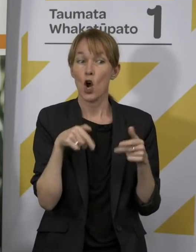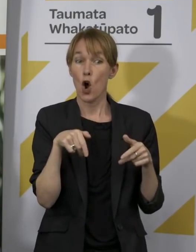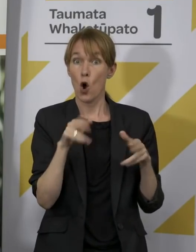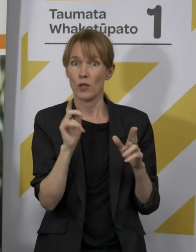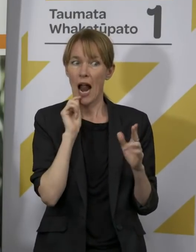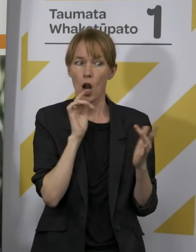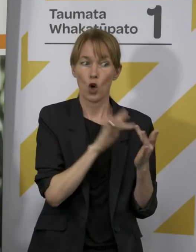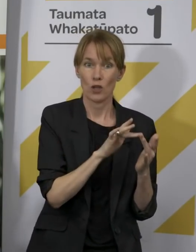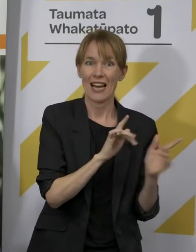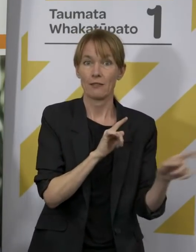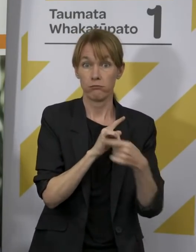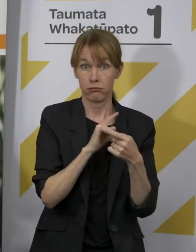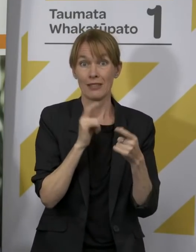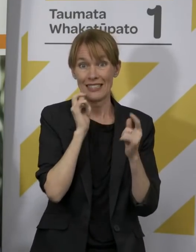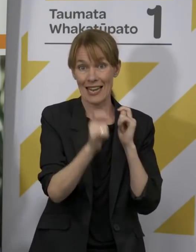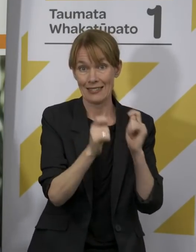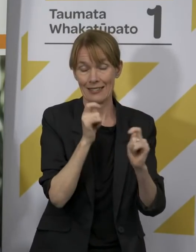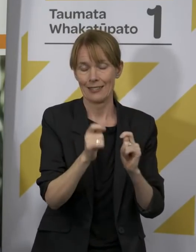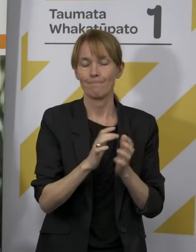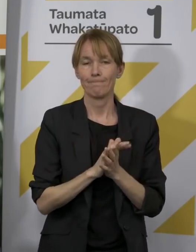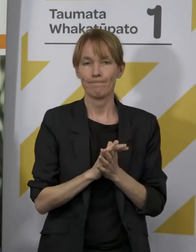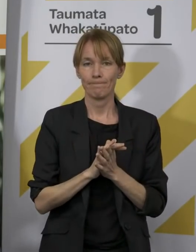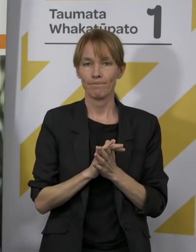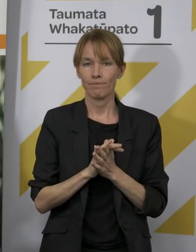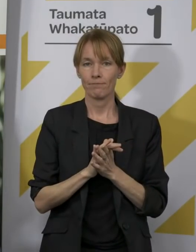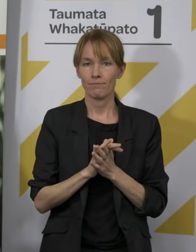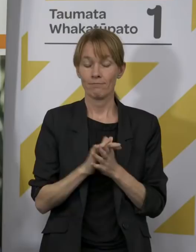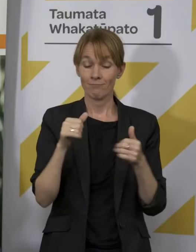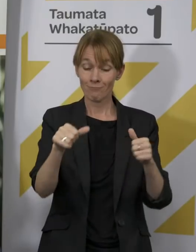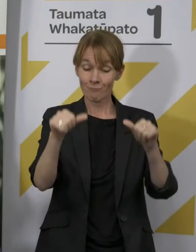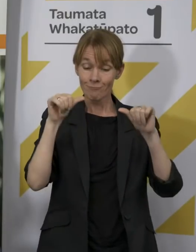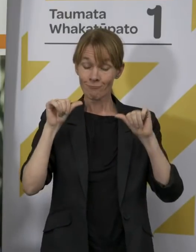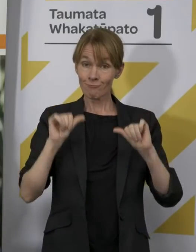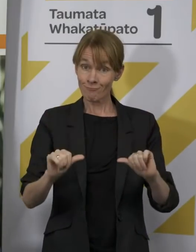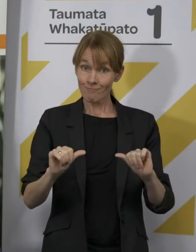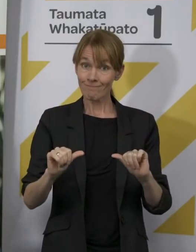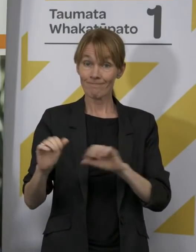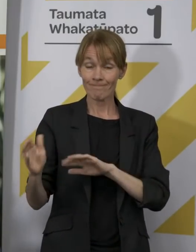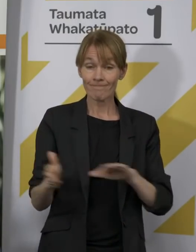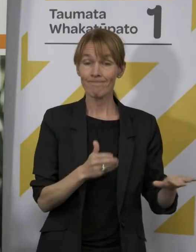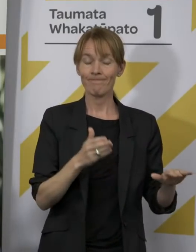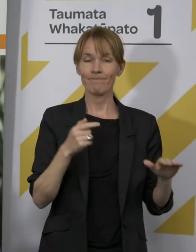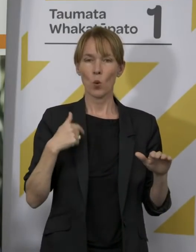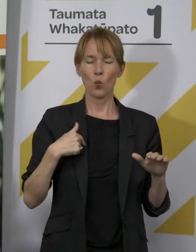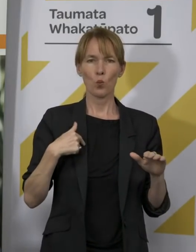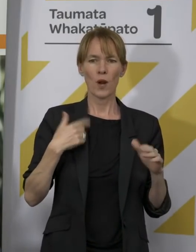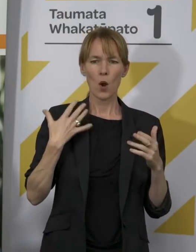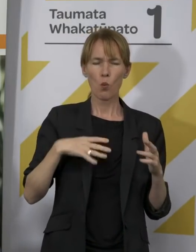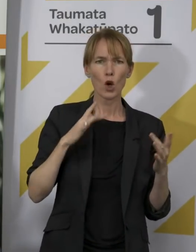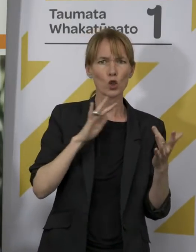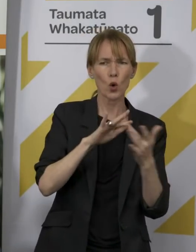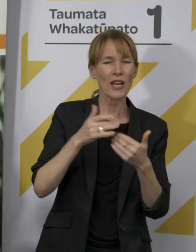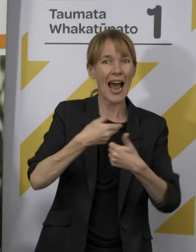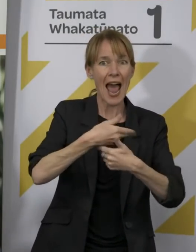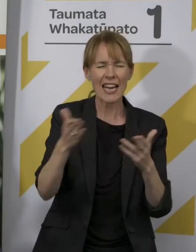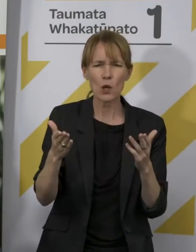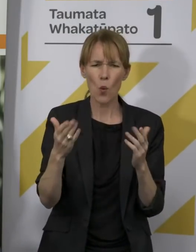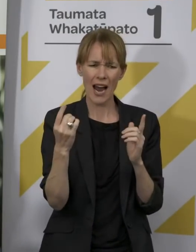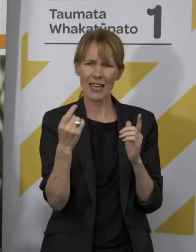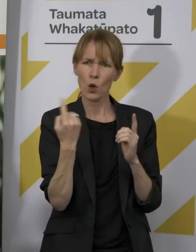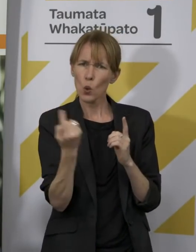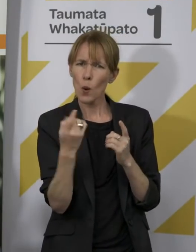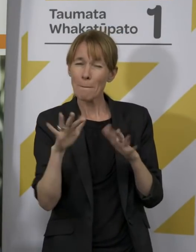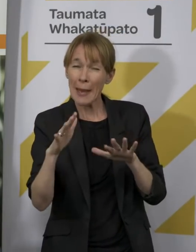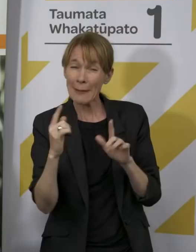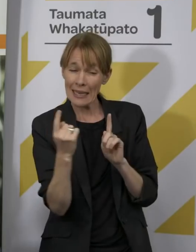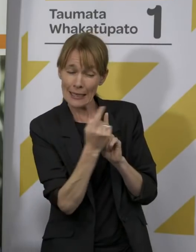well. Then the next group, which was our really trying to cast the net wide, is to follow up